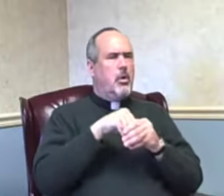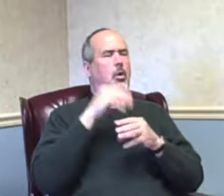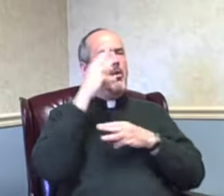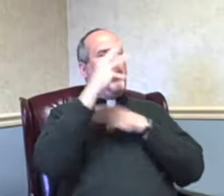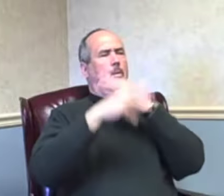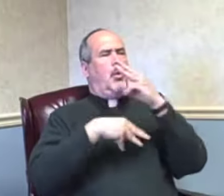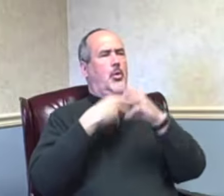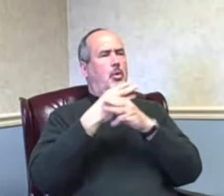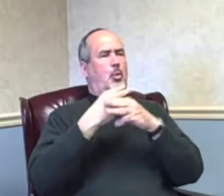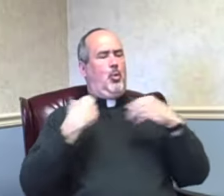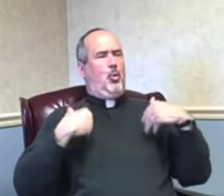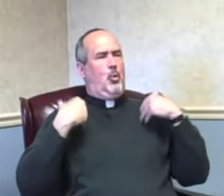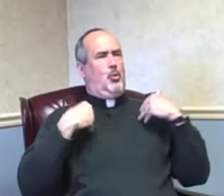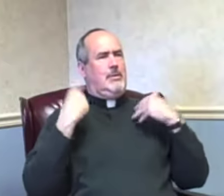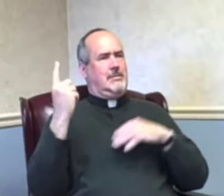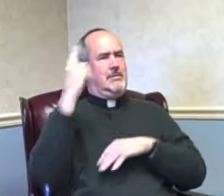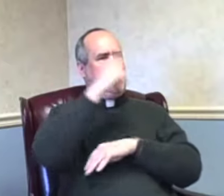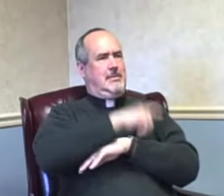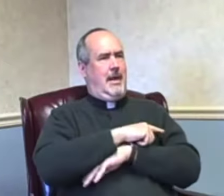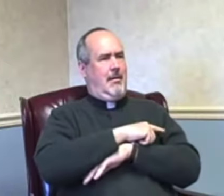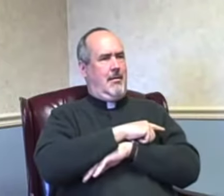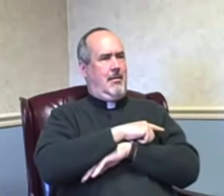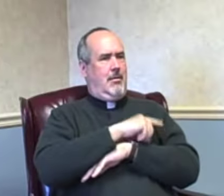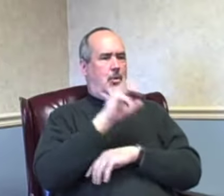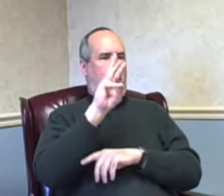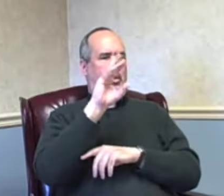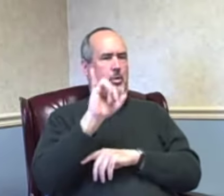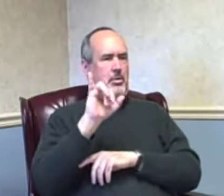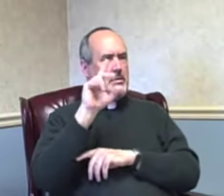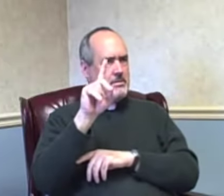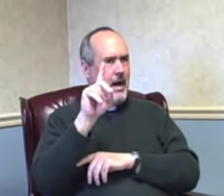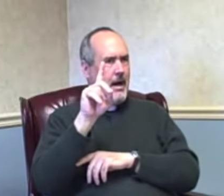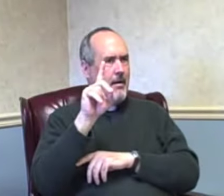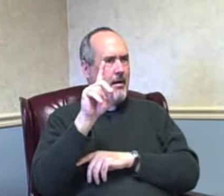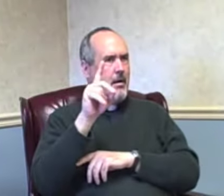I know you've been heavily involved in World Youth Day.